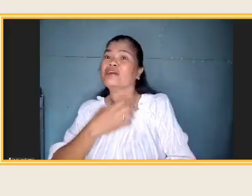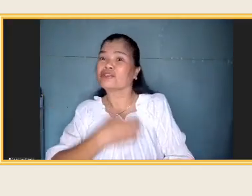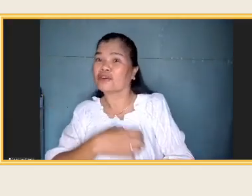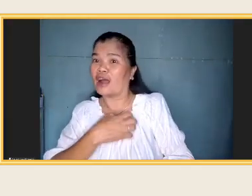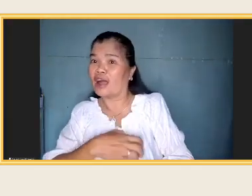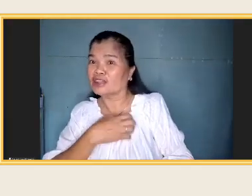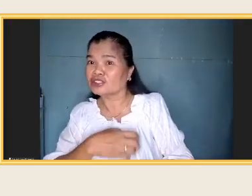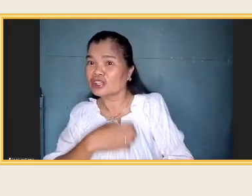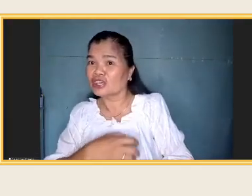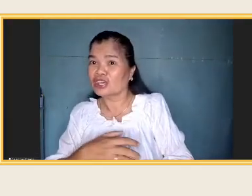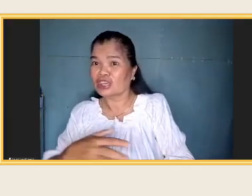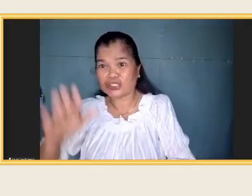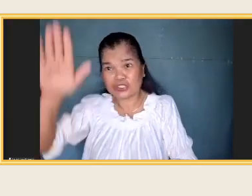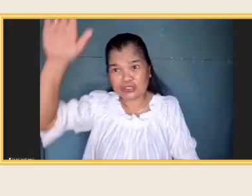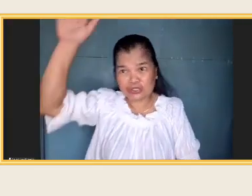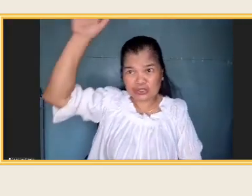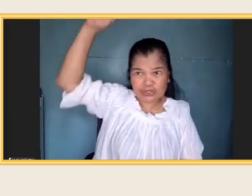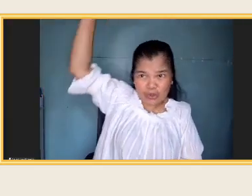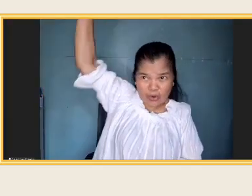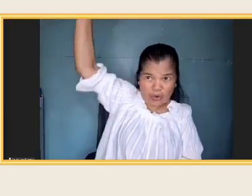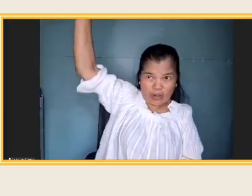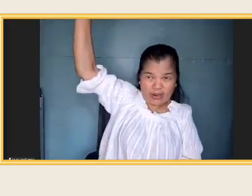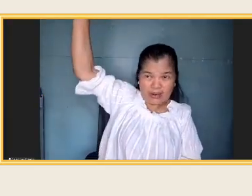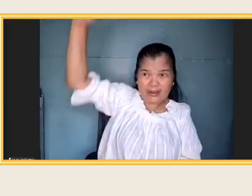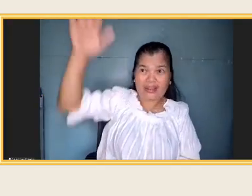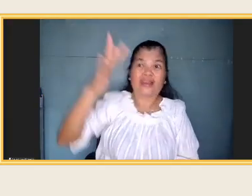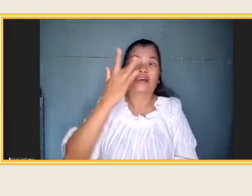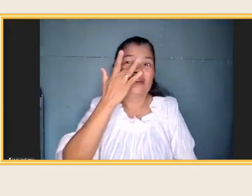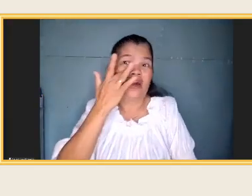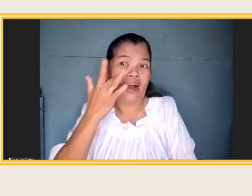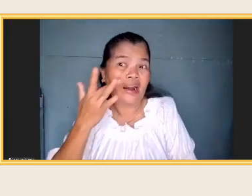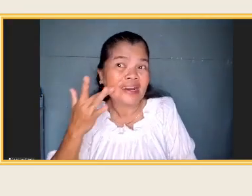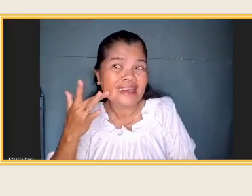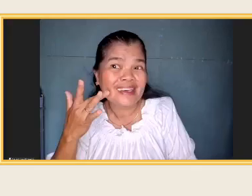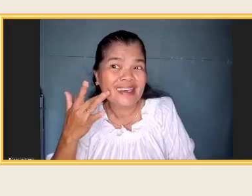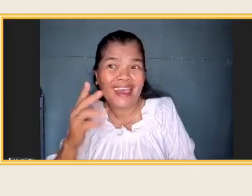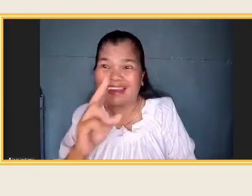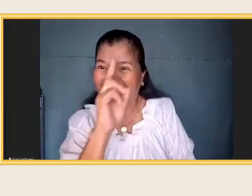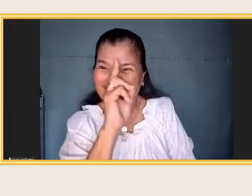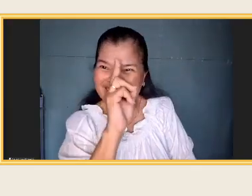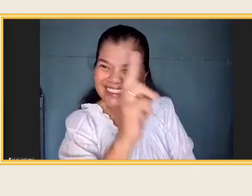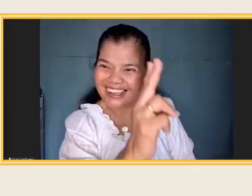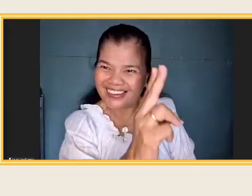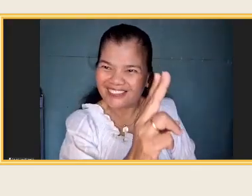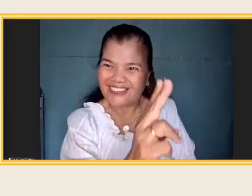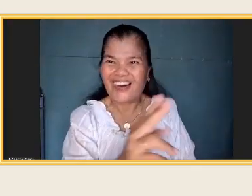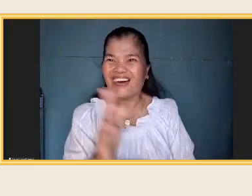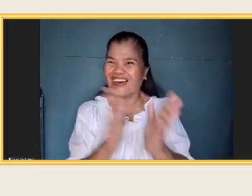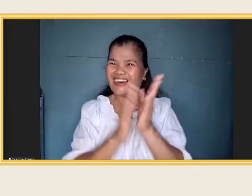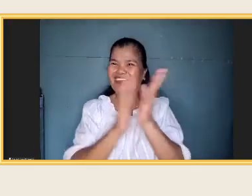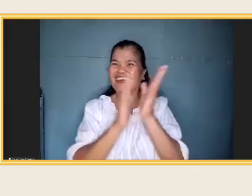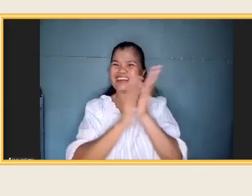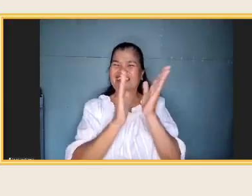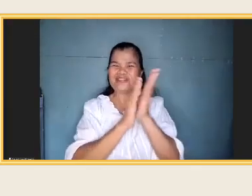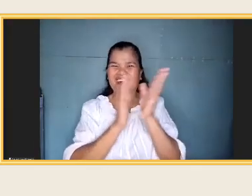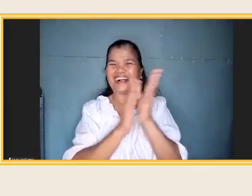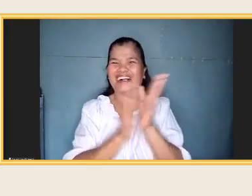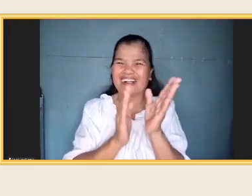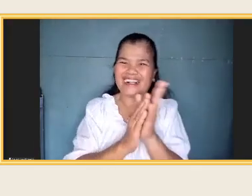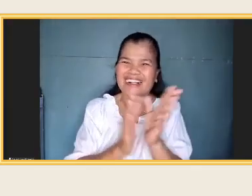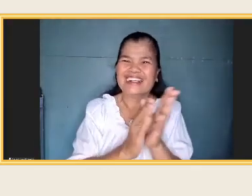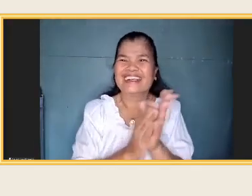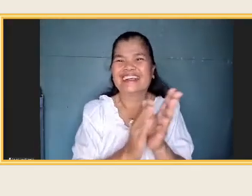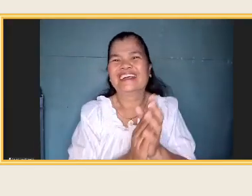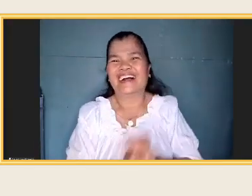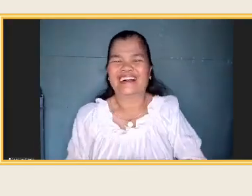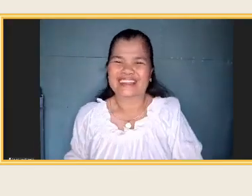my crush is tall, dark, and handsome. Oh, di